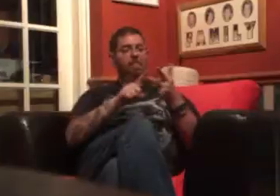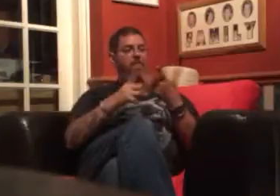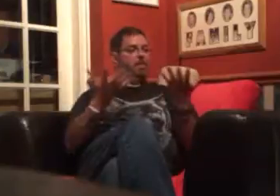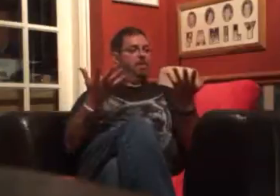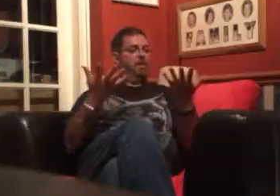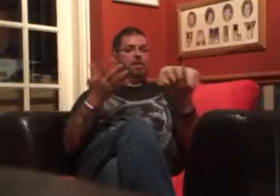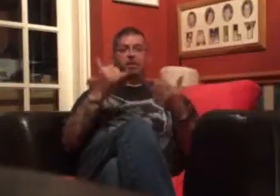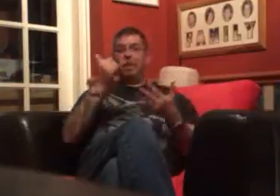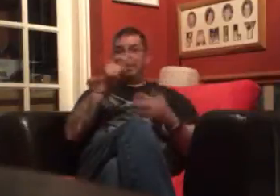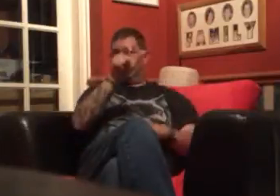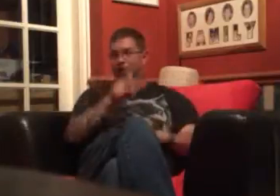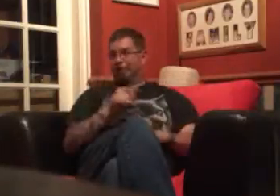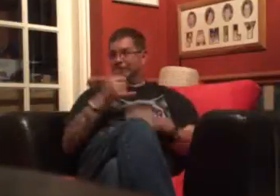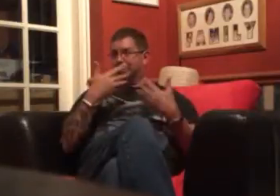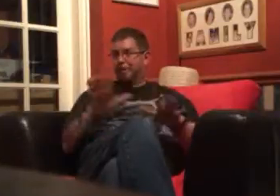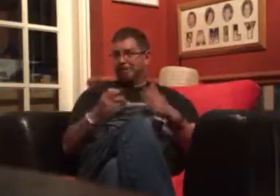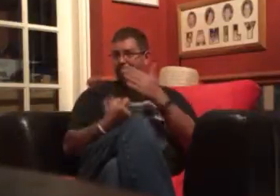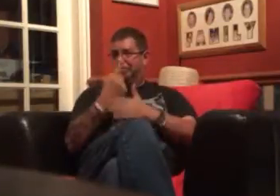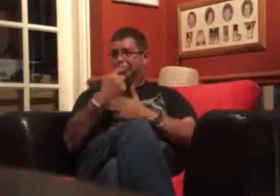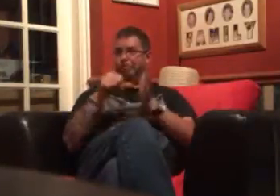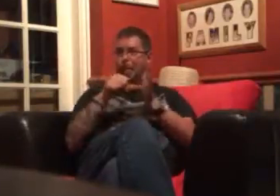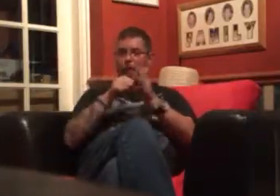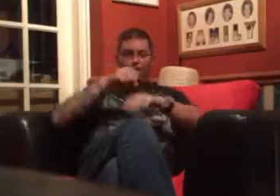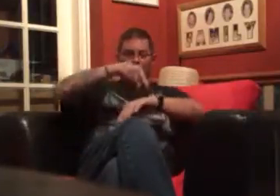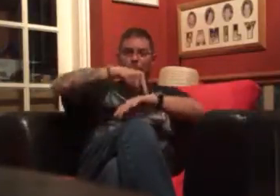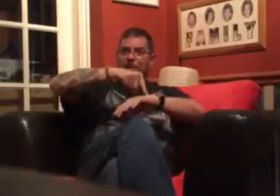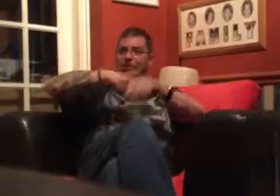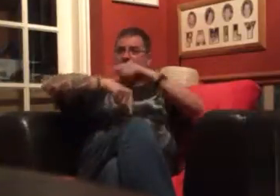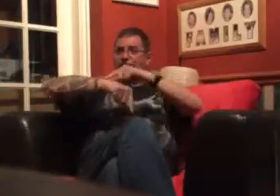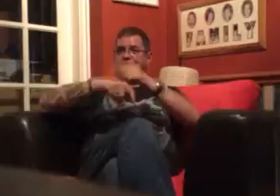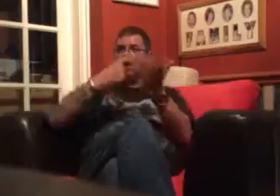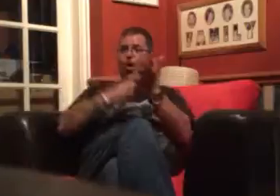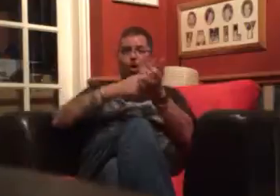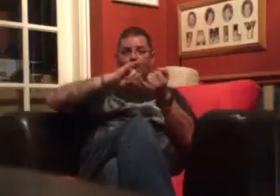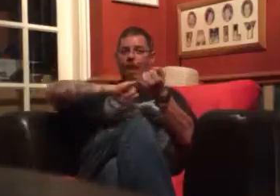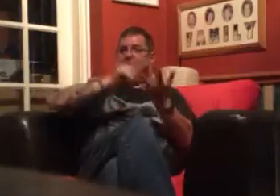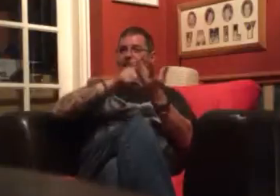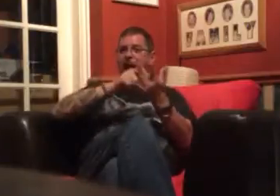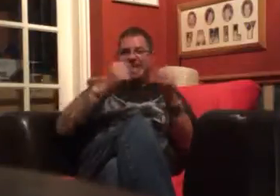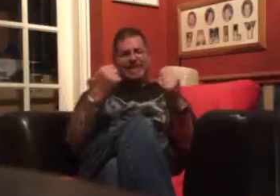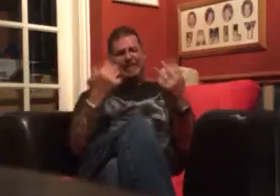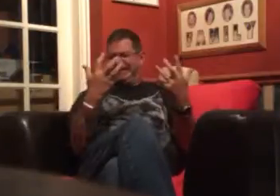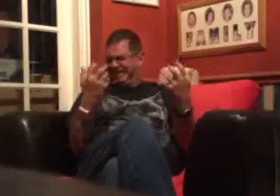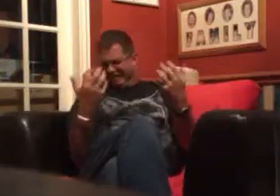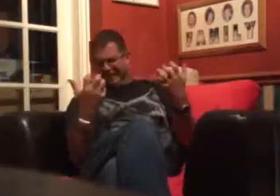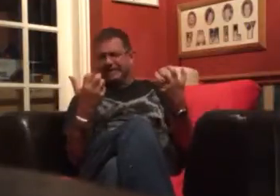health sector. Maybe the student has a problem with their wrists, RSI, repetitive strain